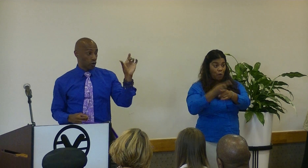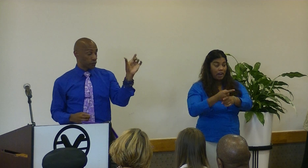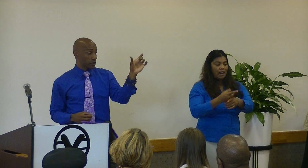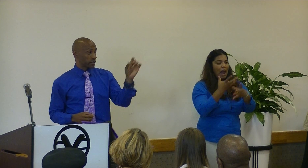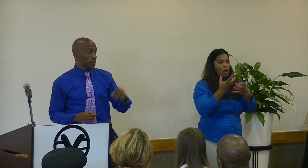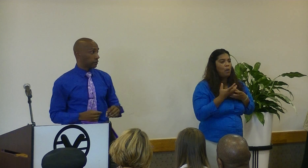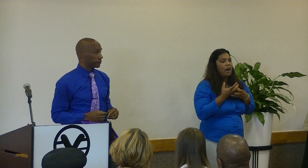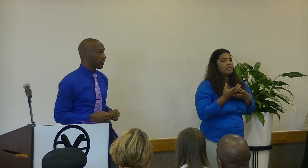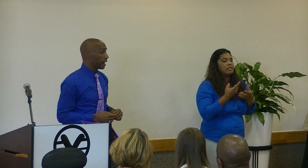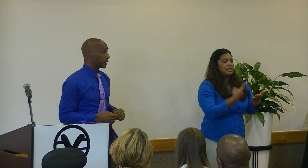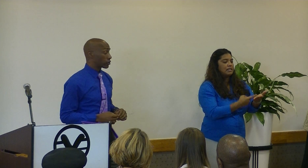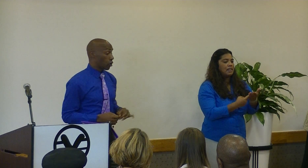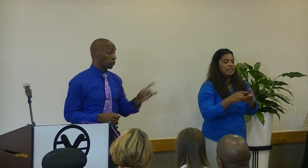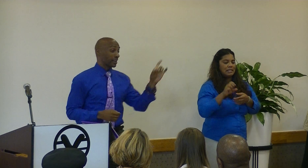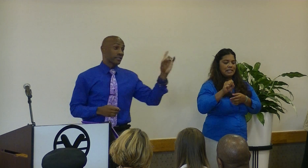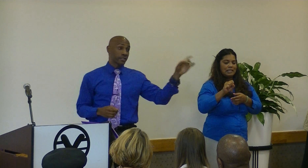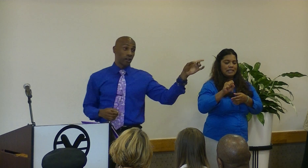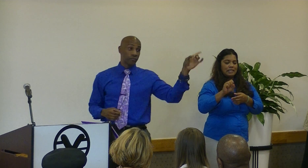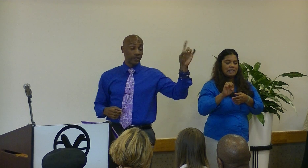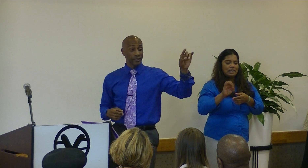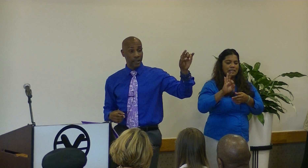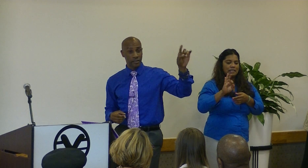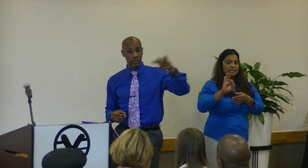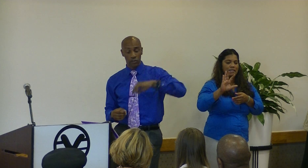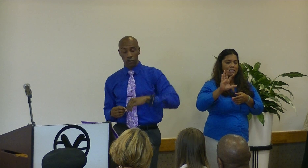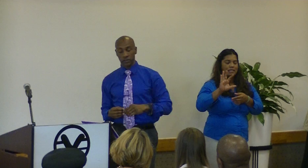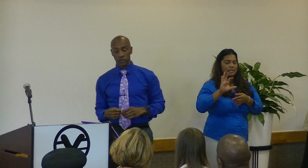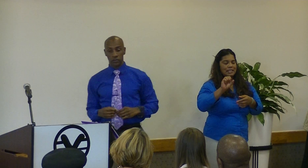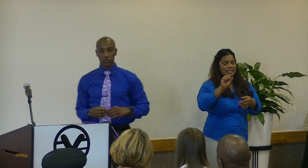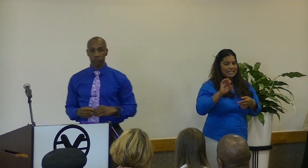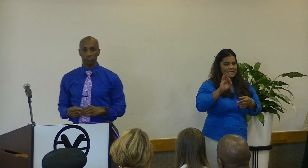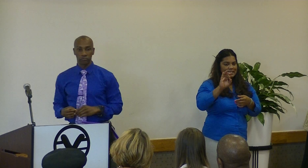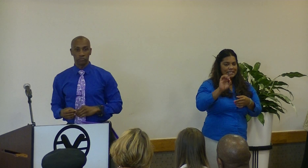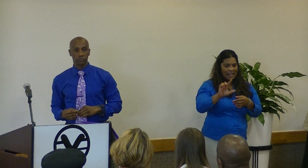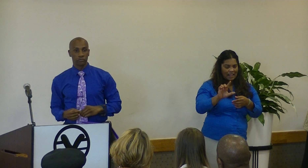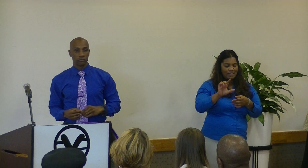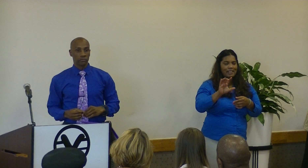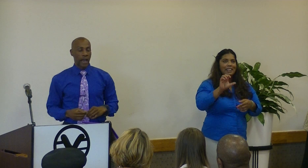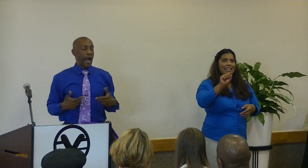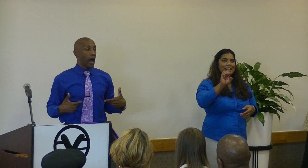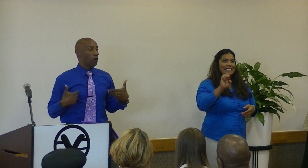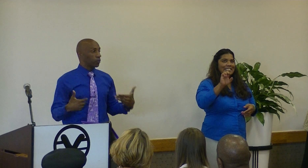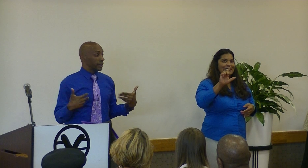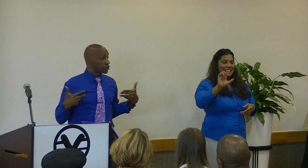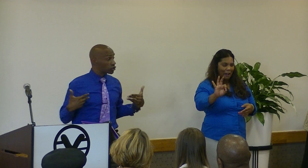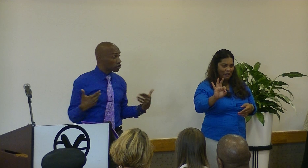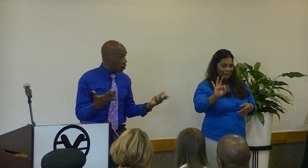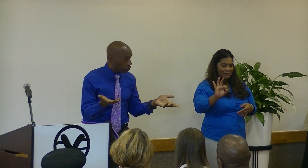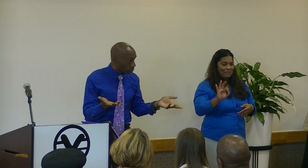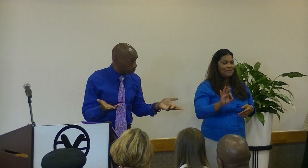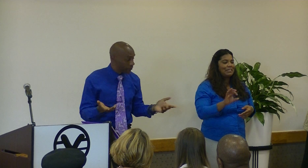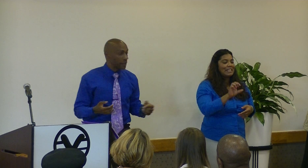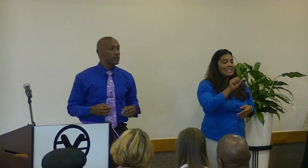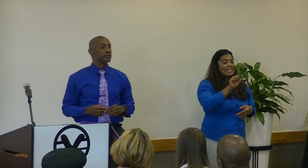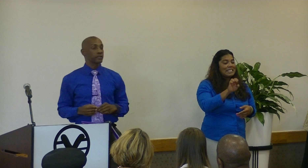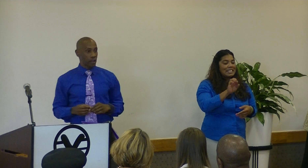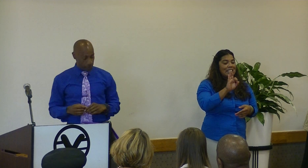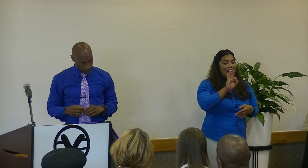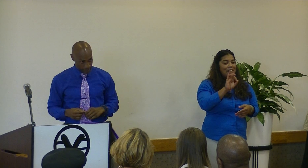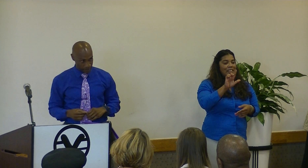that involves the self. And it's called selfless service. How we